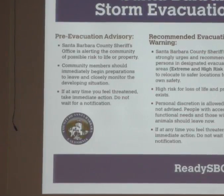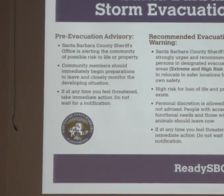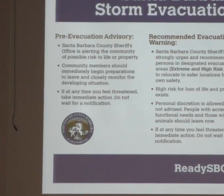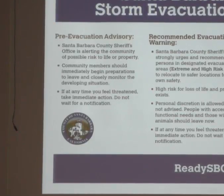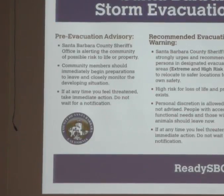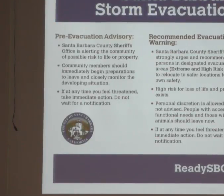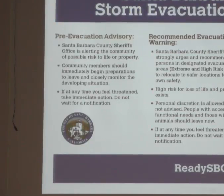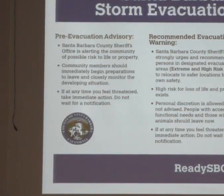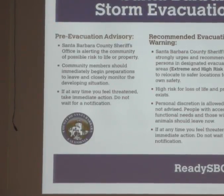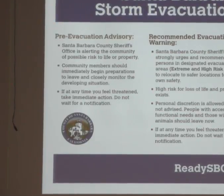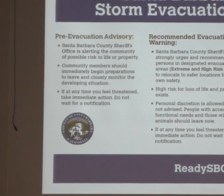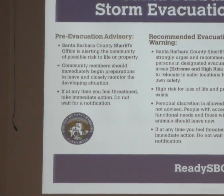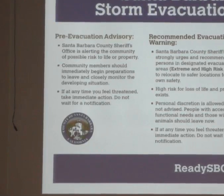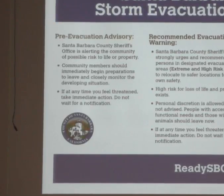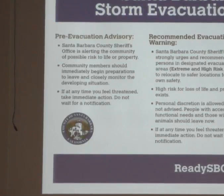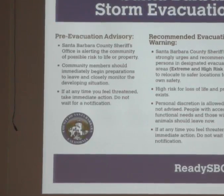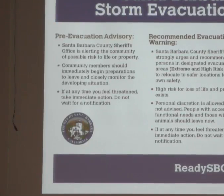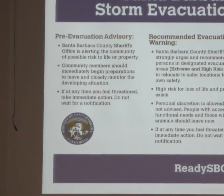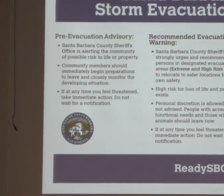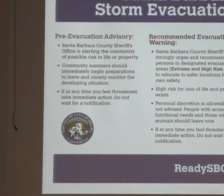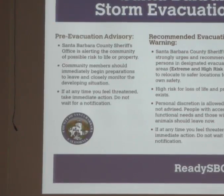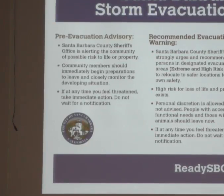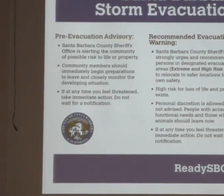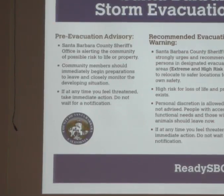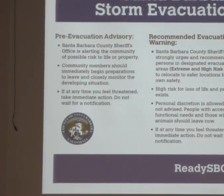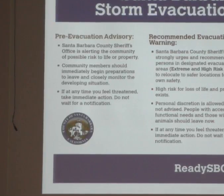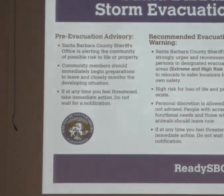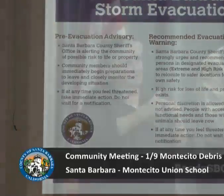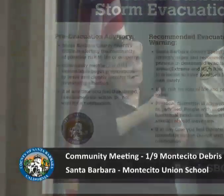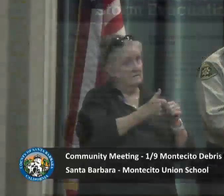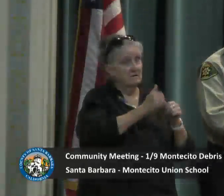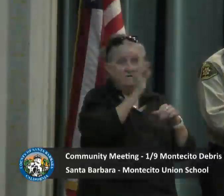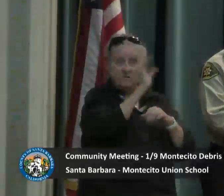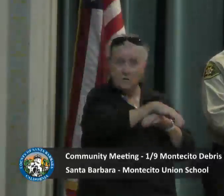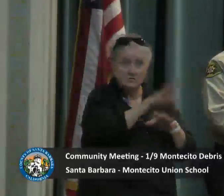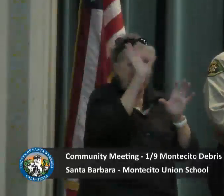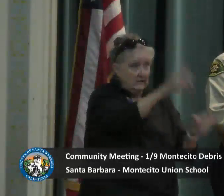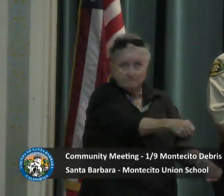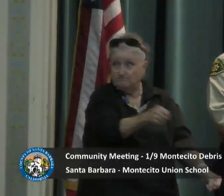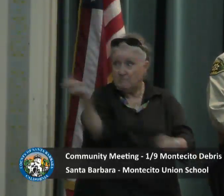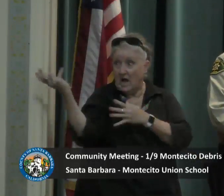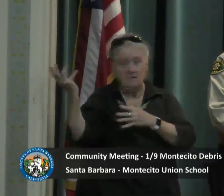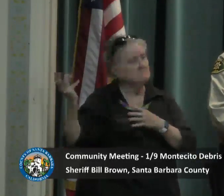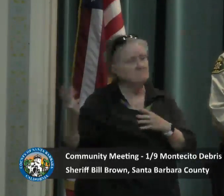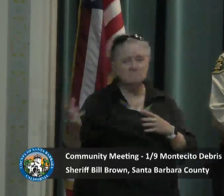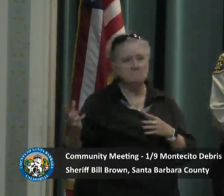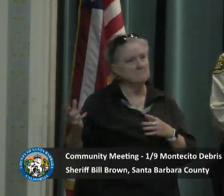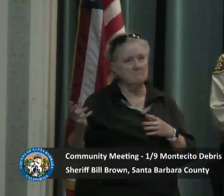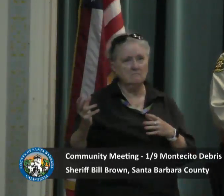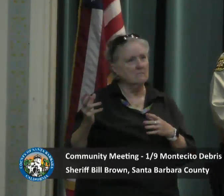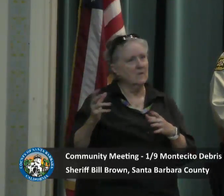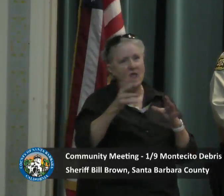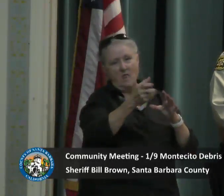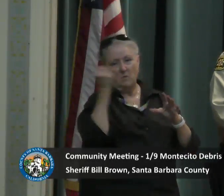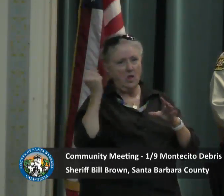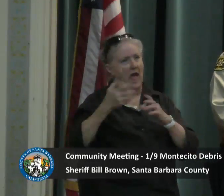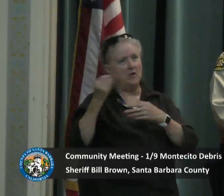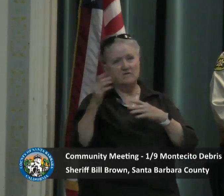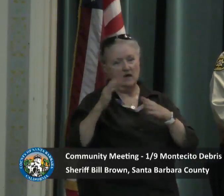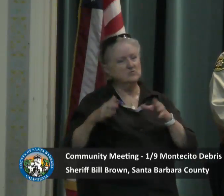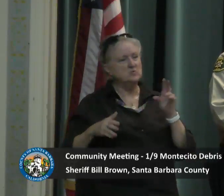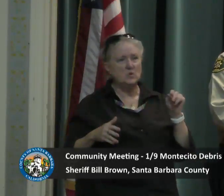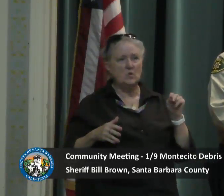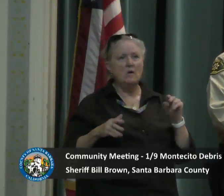who do not comply with the mandatory evacuation order will not be forcibly removed. I'm not going to drag you out of your house.